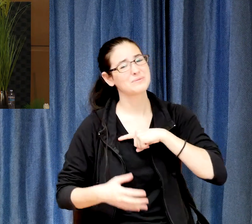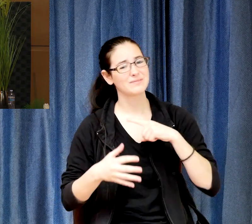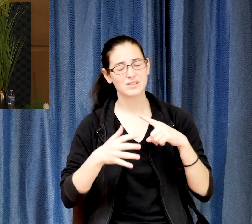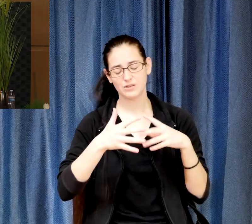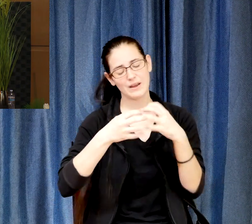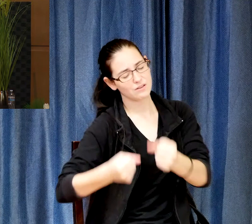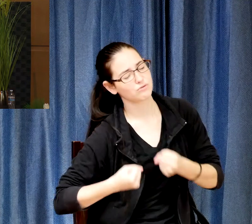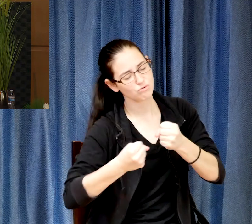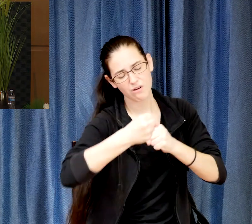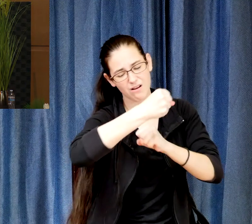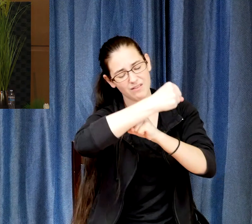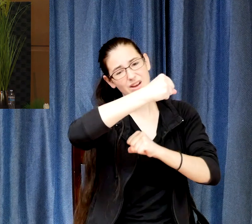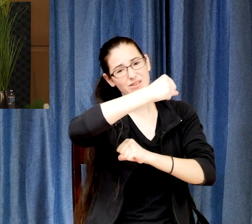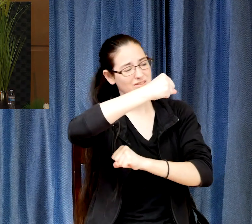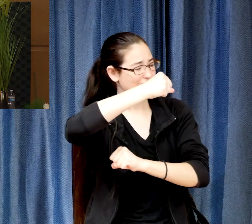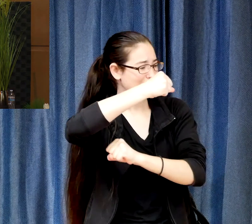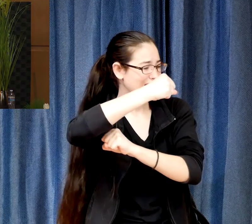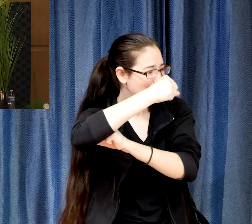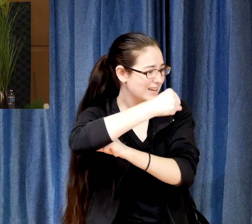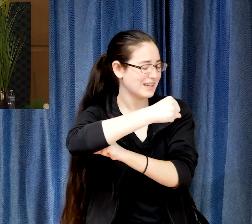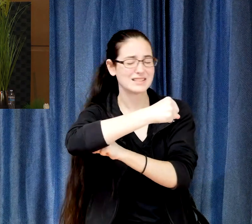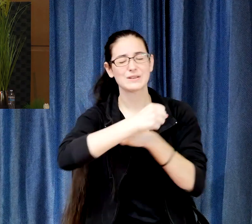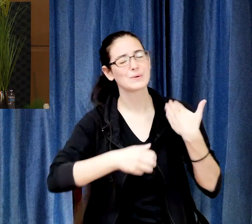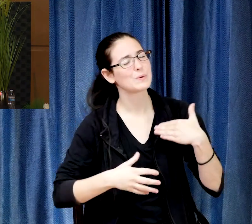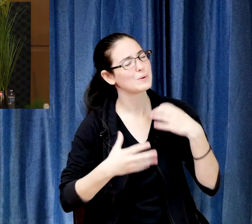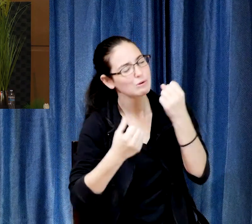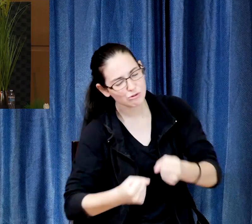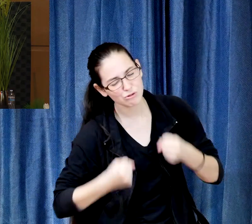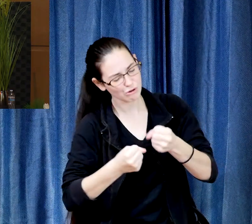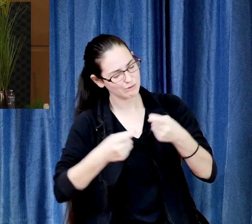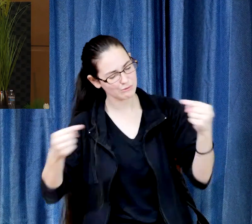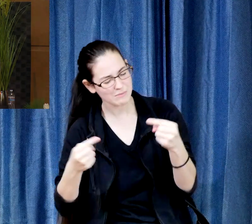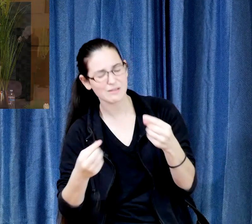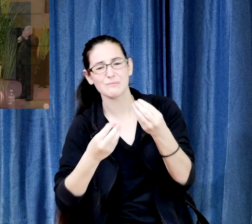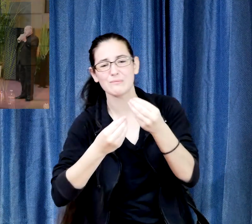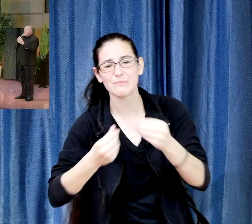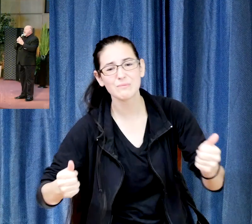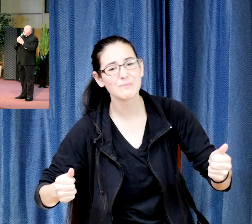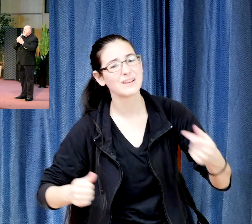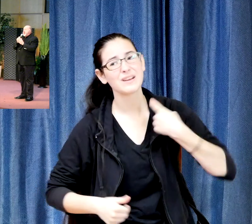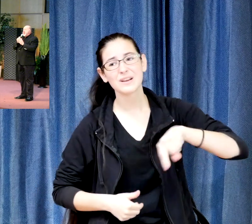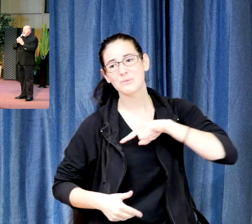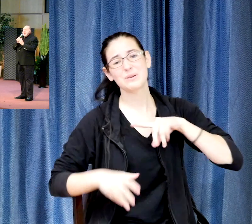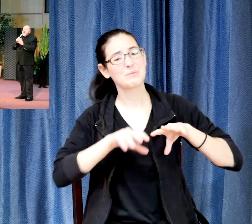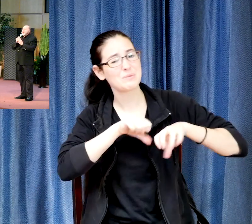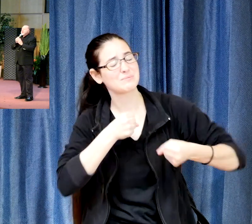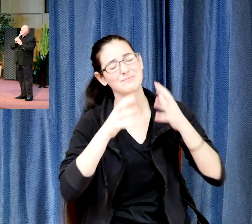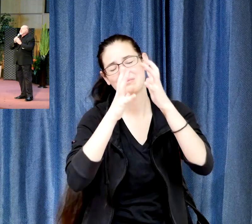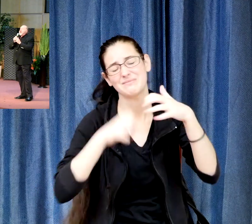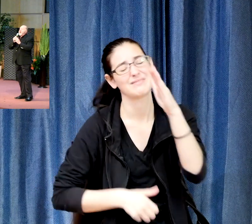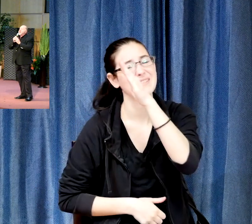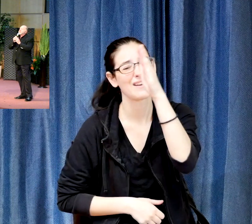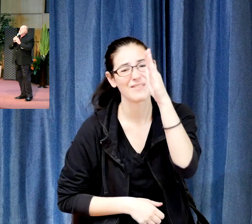Build on a foundation stronger than the pain. We will never